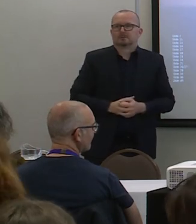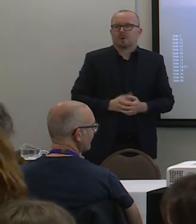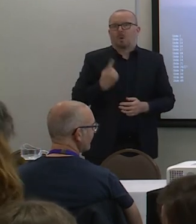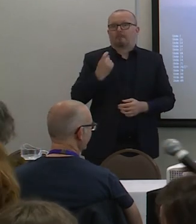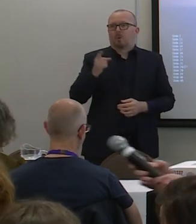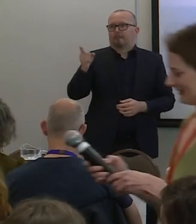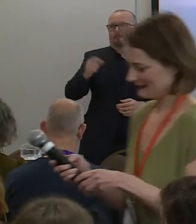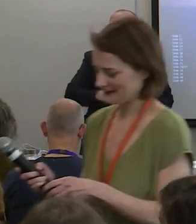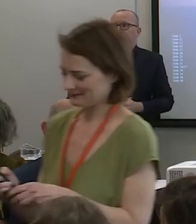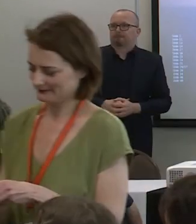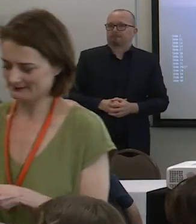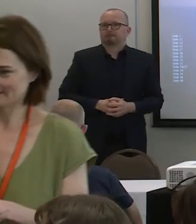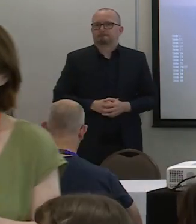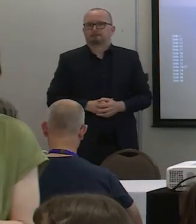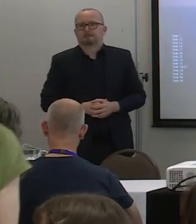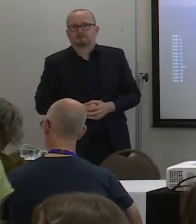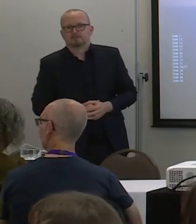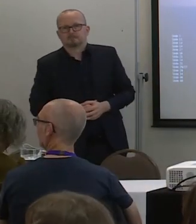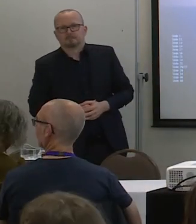Lucky last.